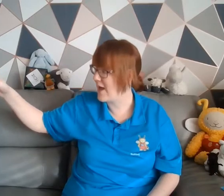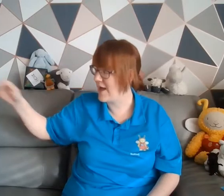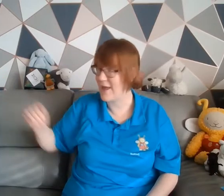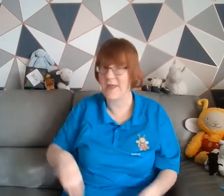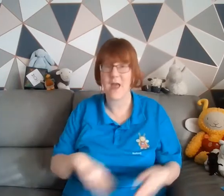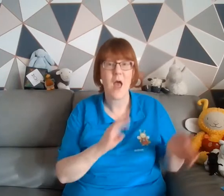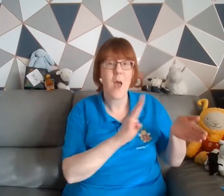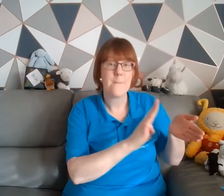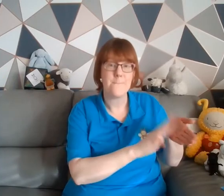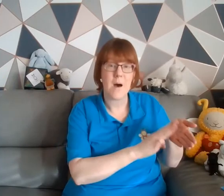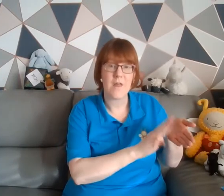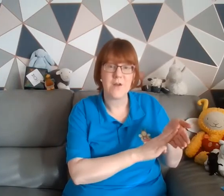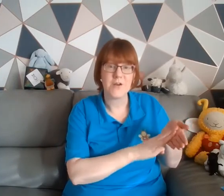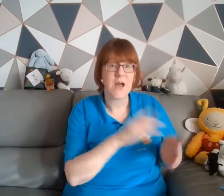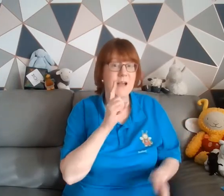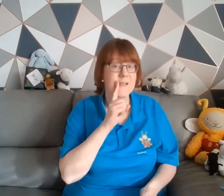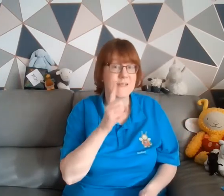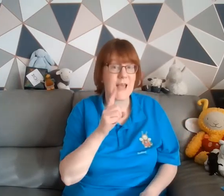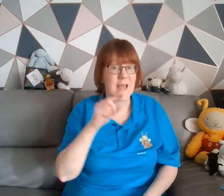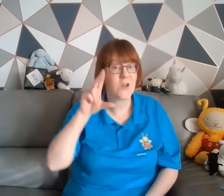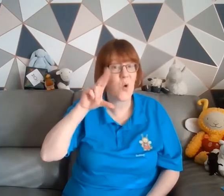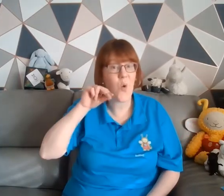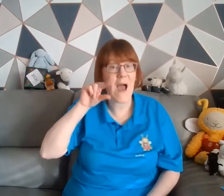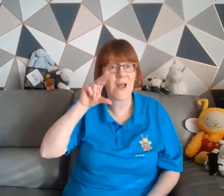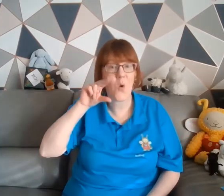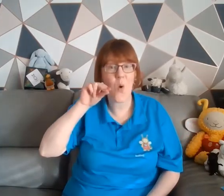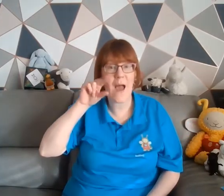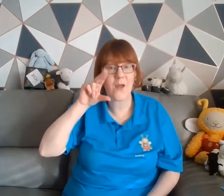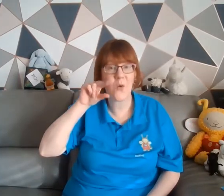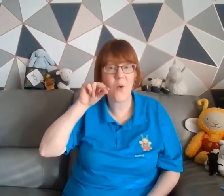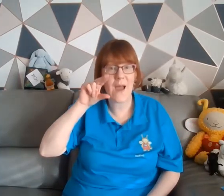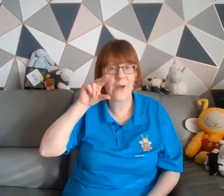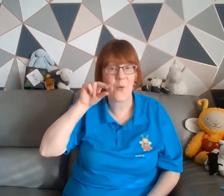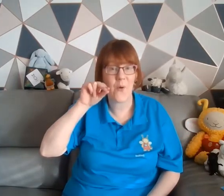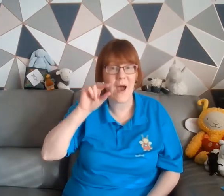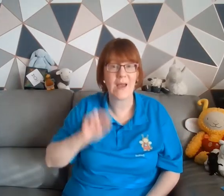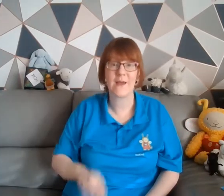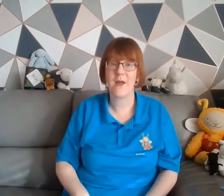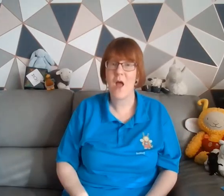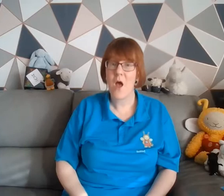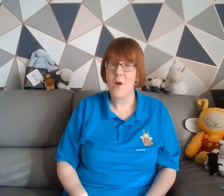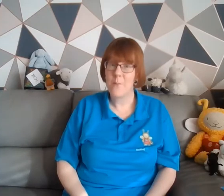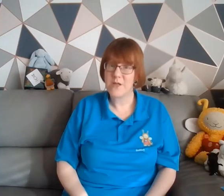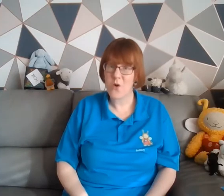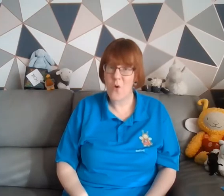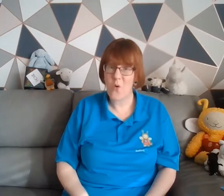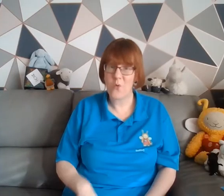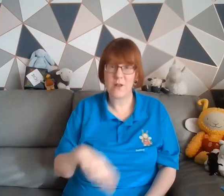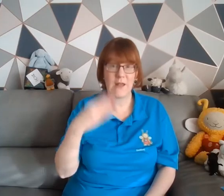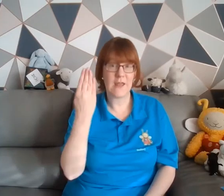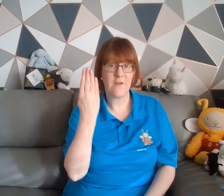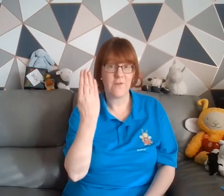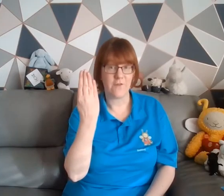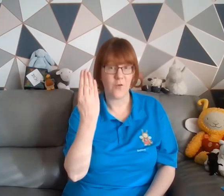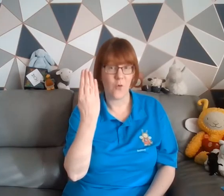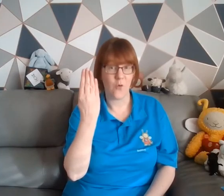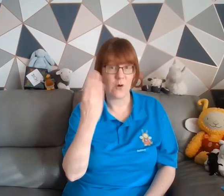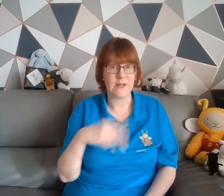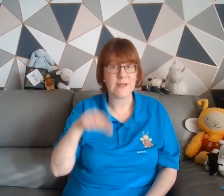away. Mother duck said, quack, quack, quack, quack. But only four